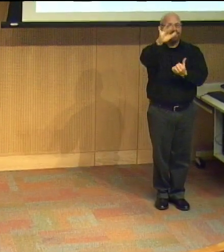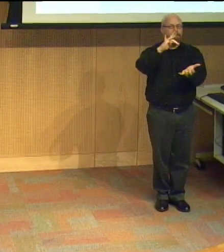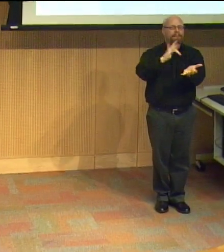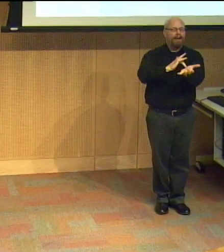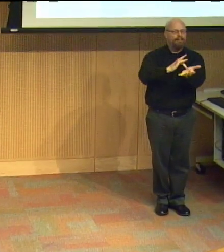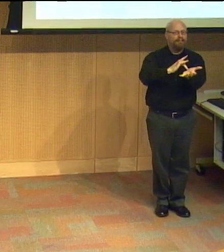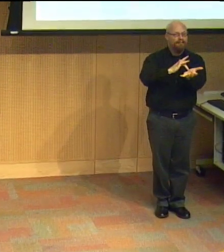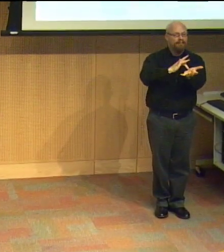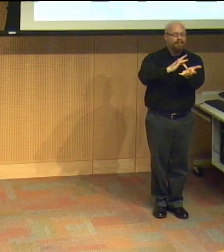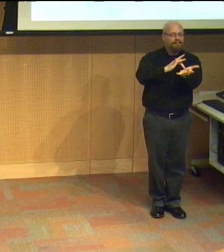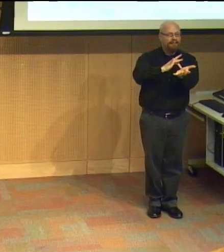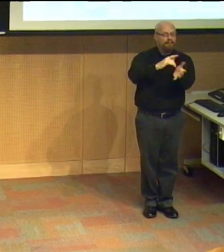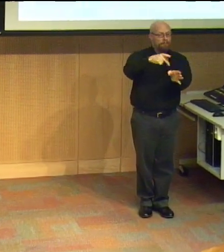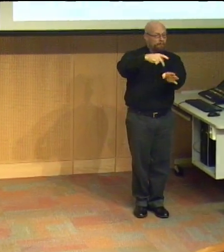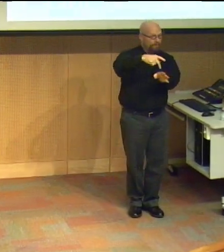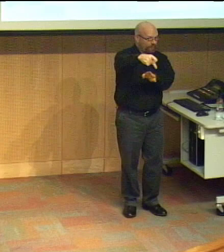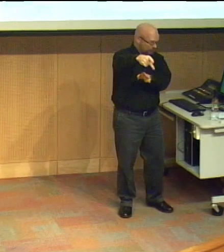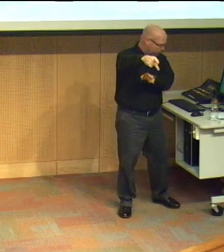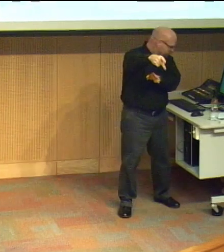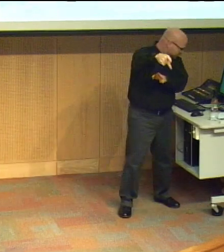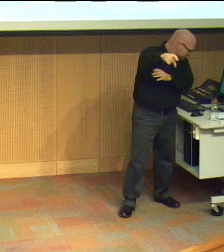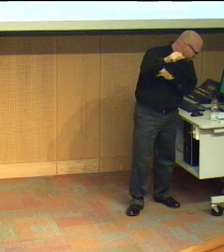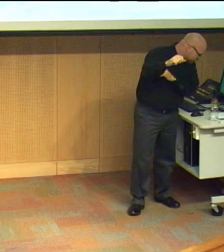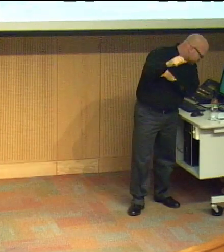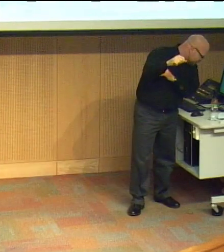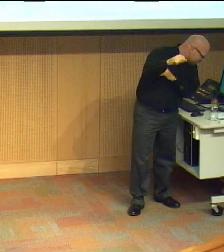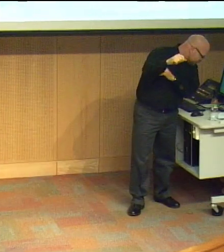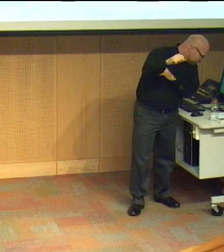the Association of Medical Professionals